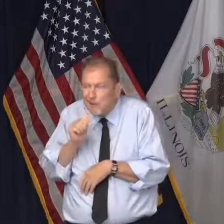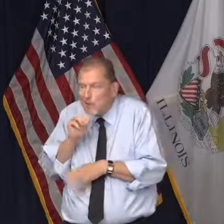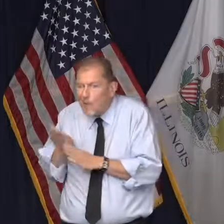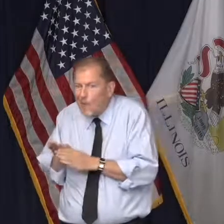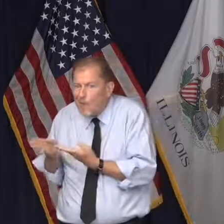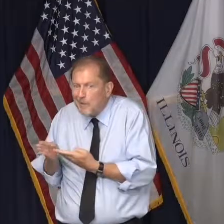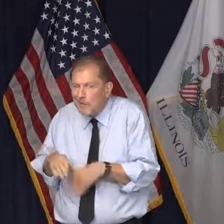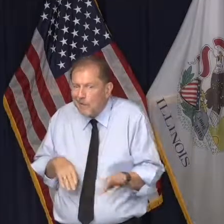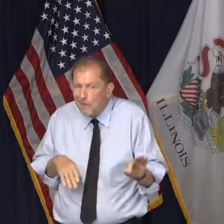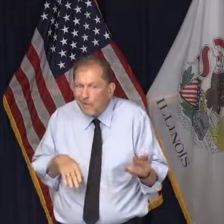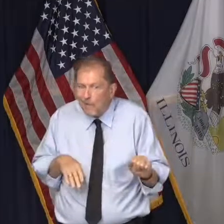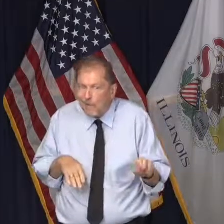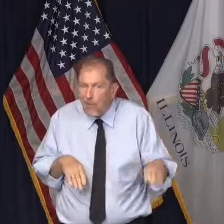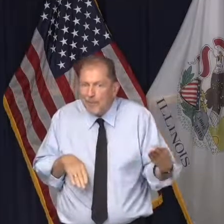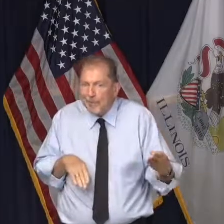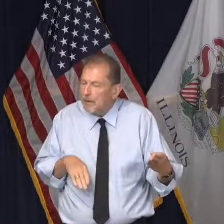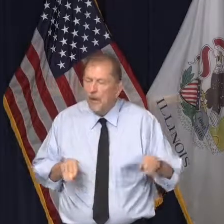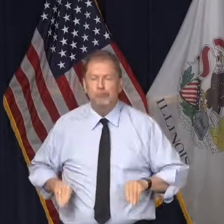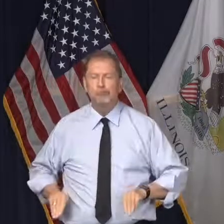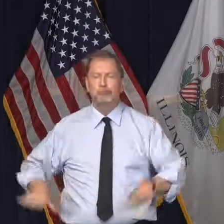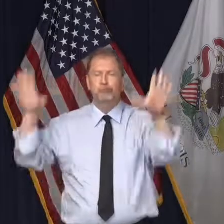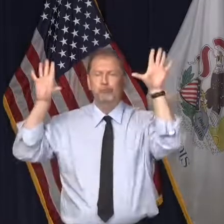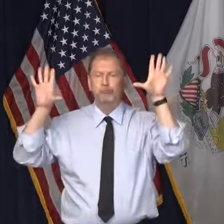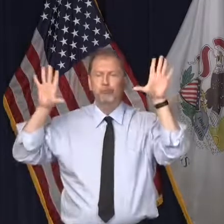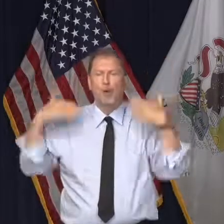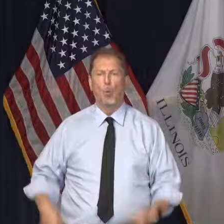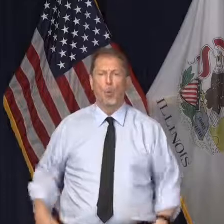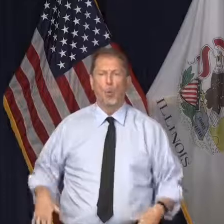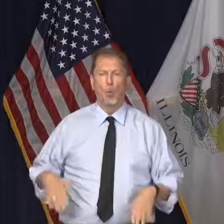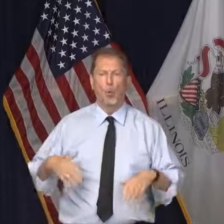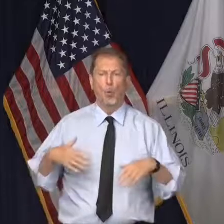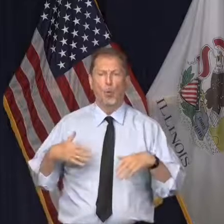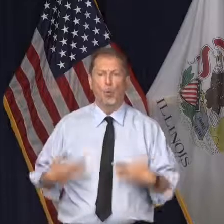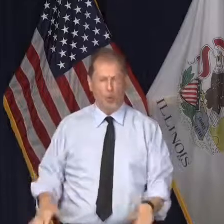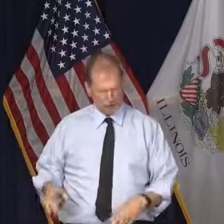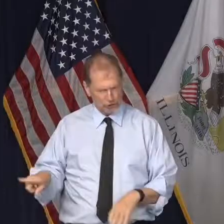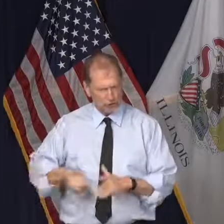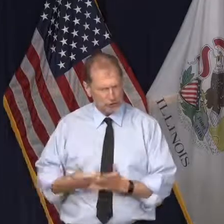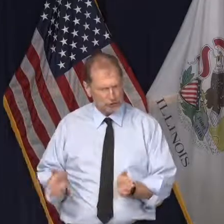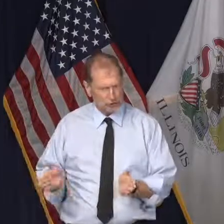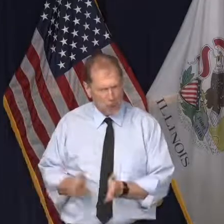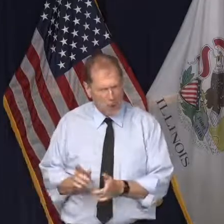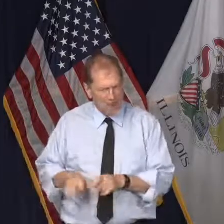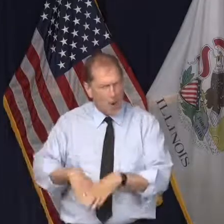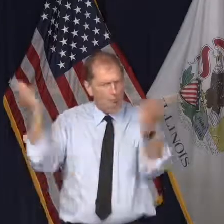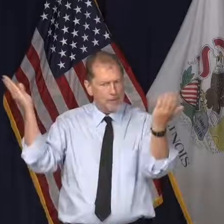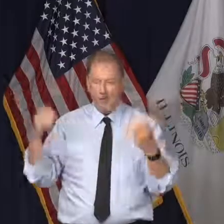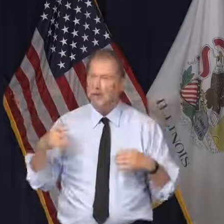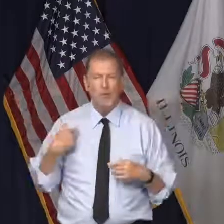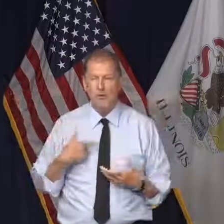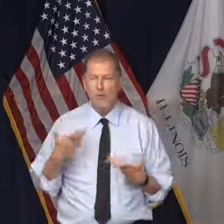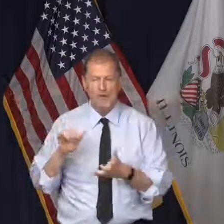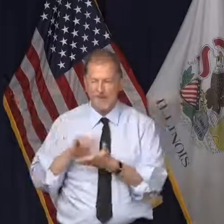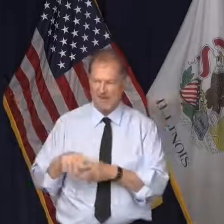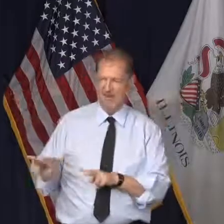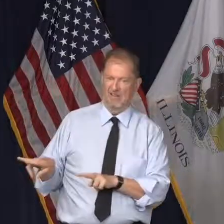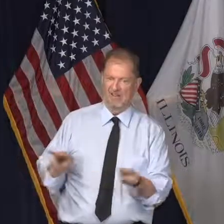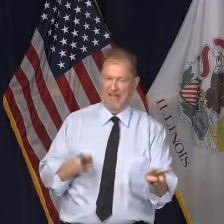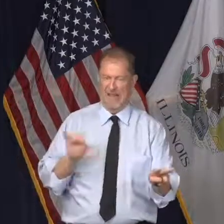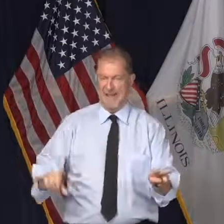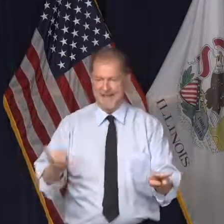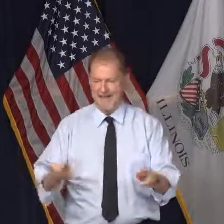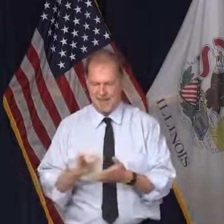terrible situations that they were just a month ago and before. And we don't want to get there. And that's why we have to keep